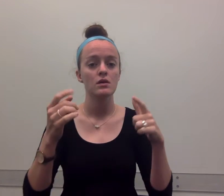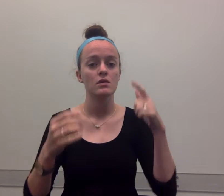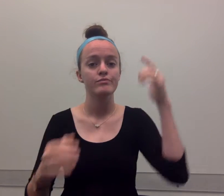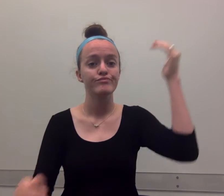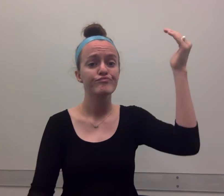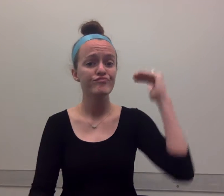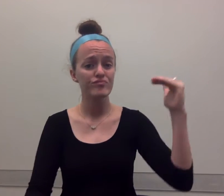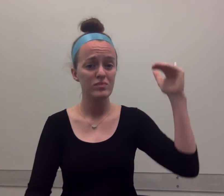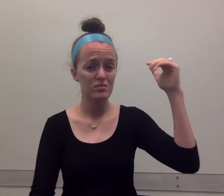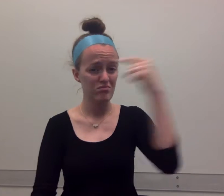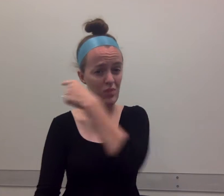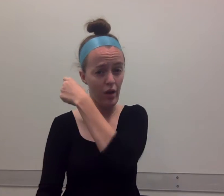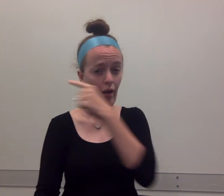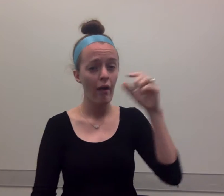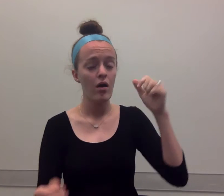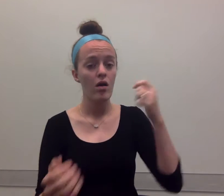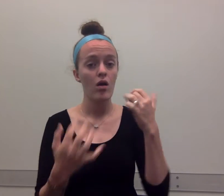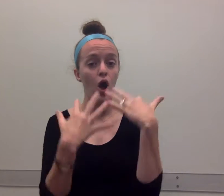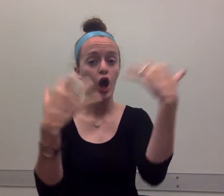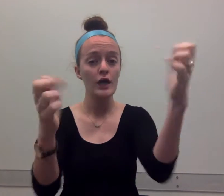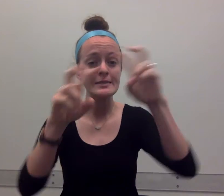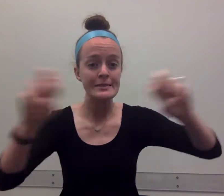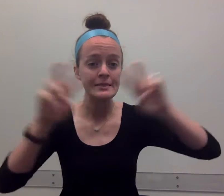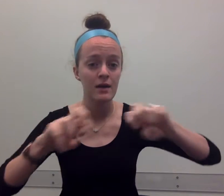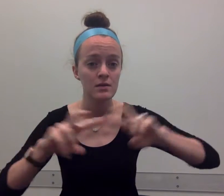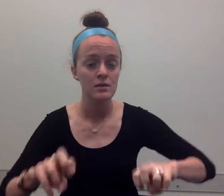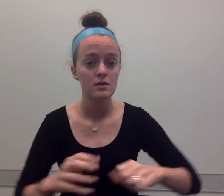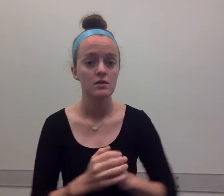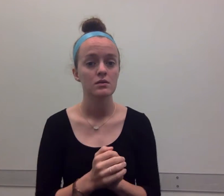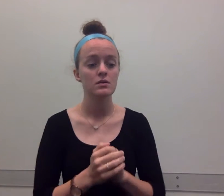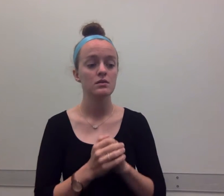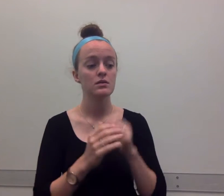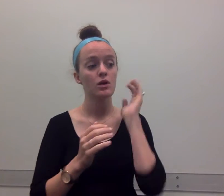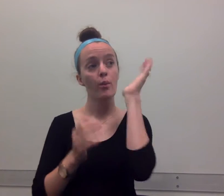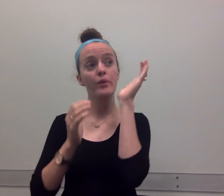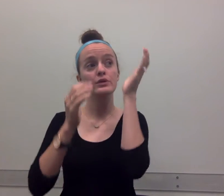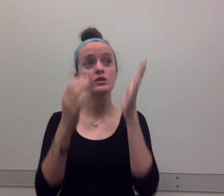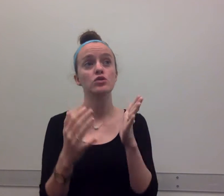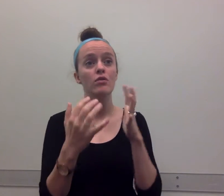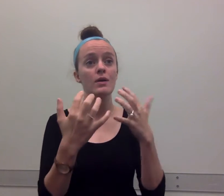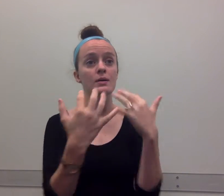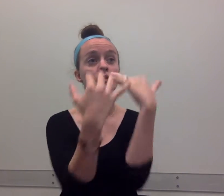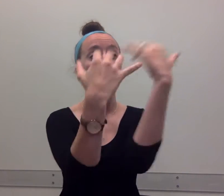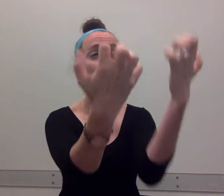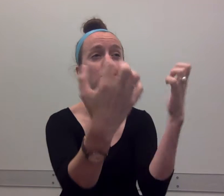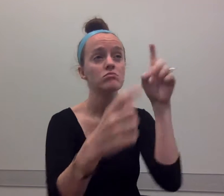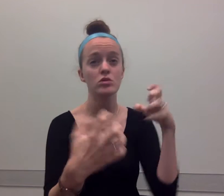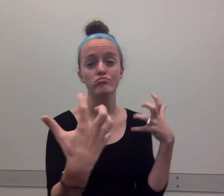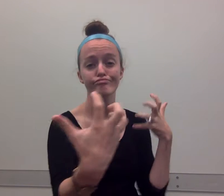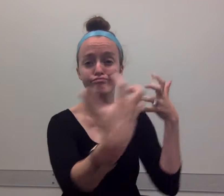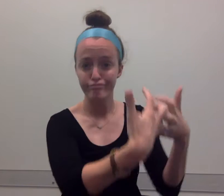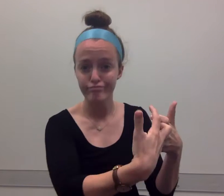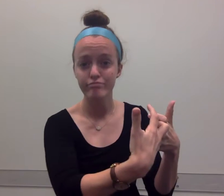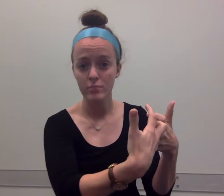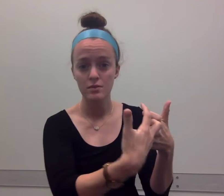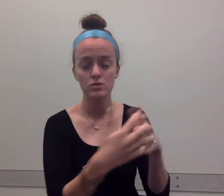analysis, which requires that the speaker adapts the message to the audience. You don't want to talk the